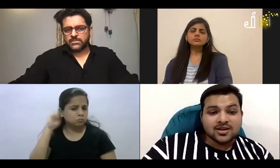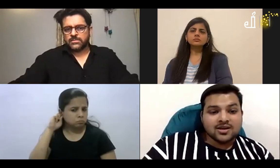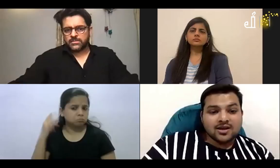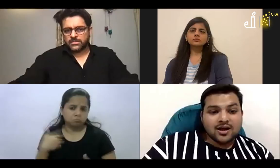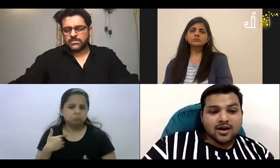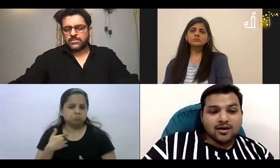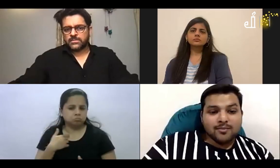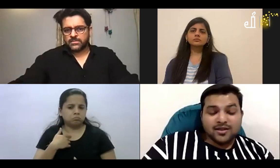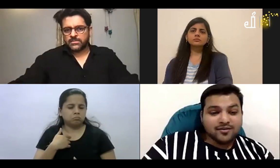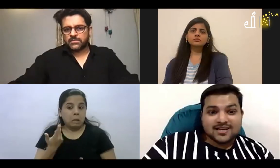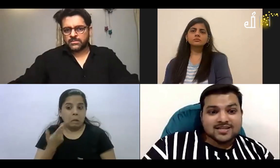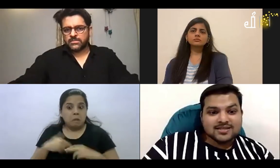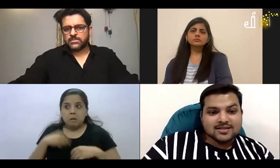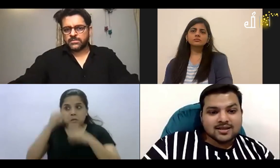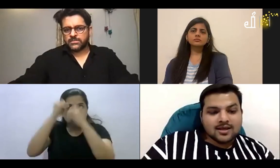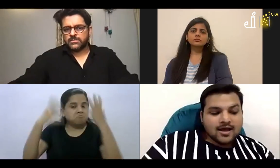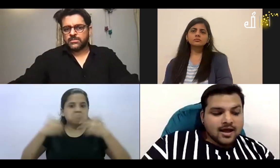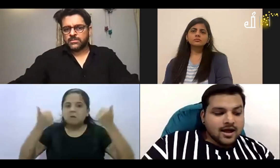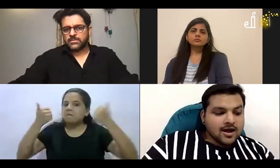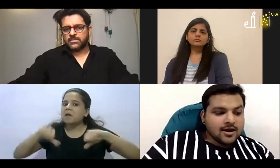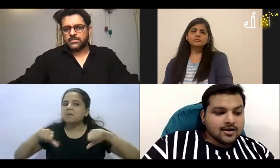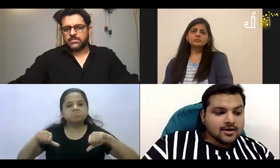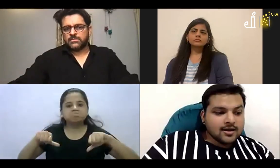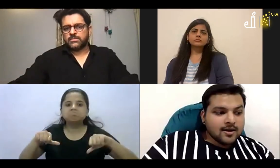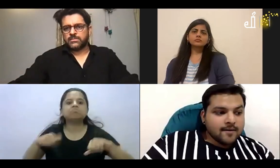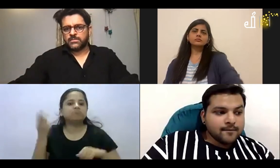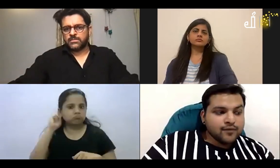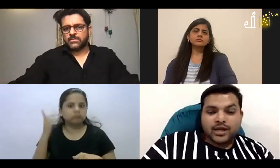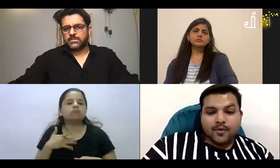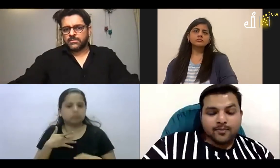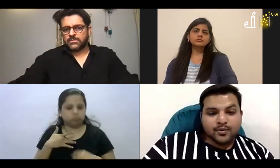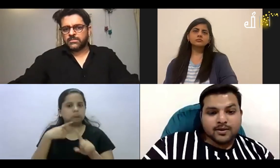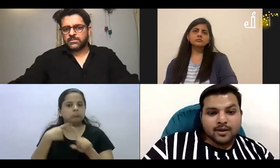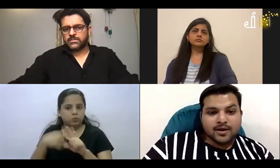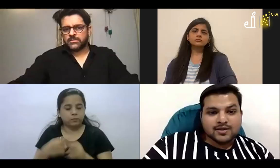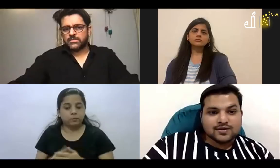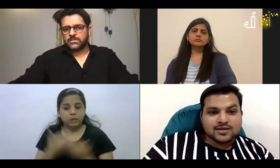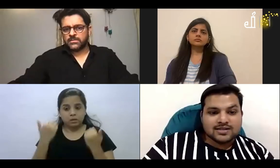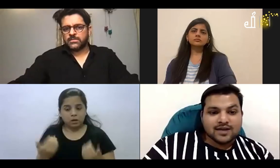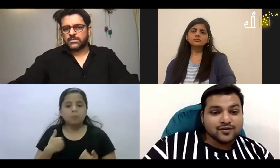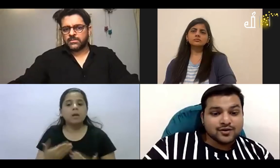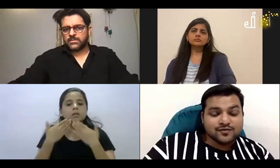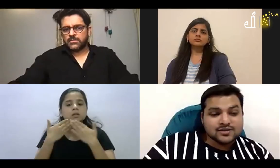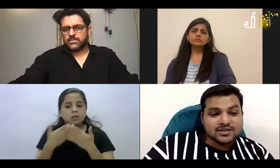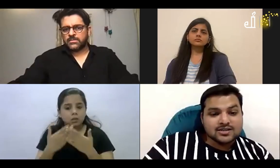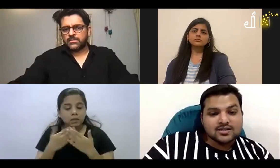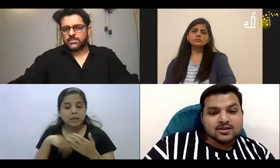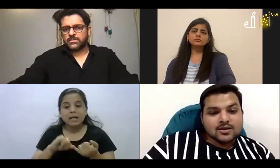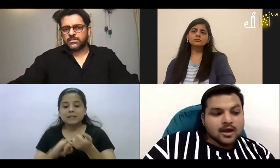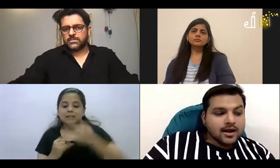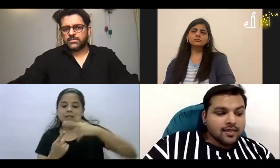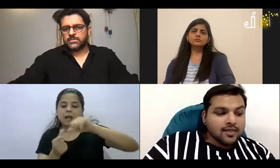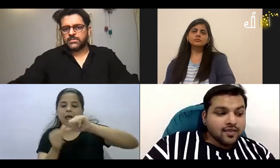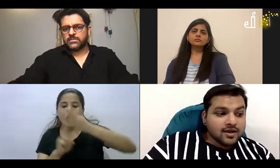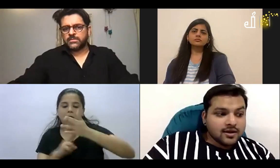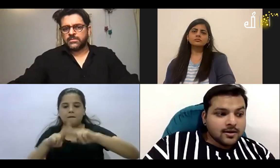imagine otherwise. And right now I'm doing my master at Stanford University,